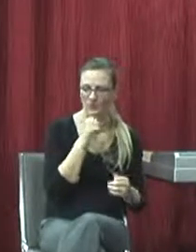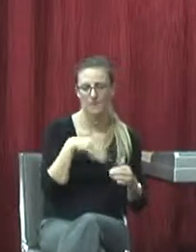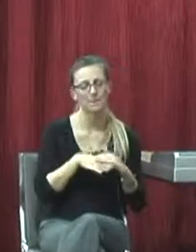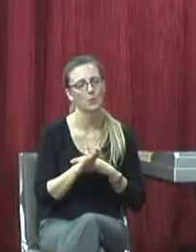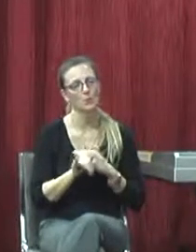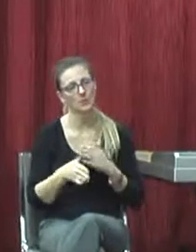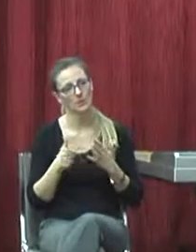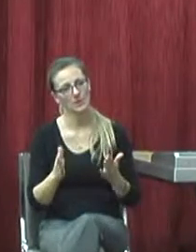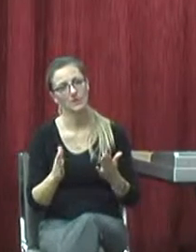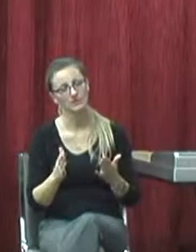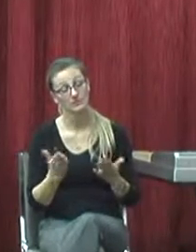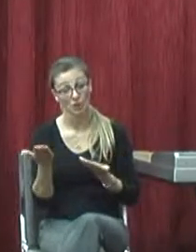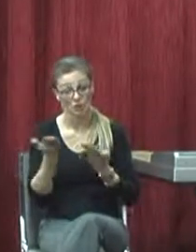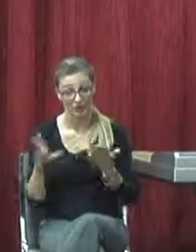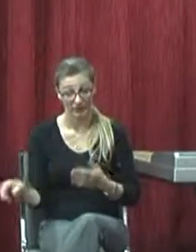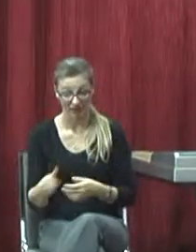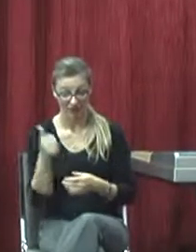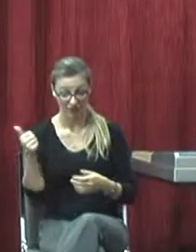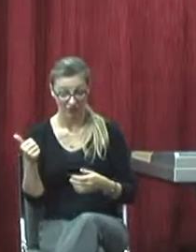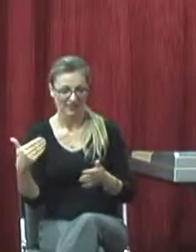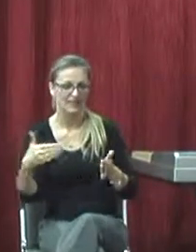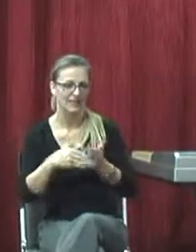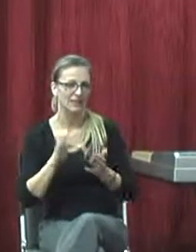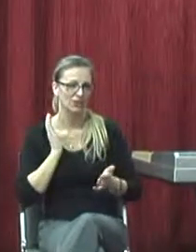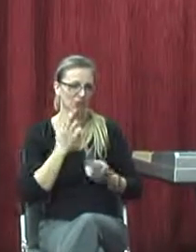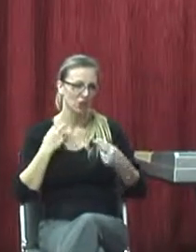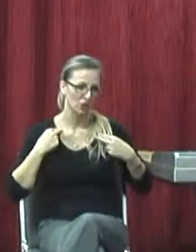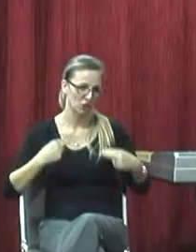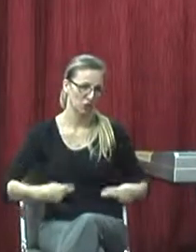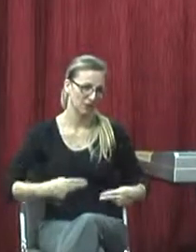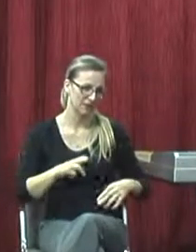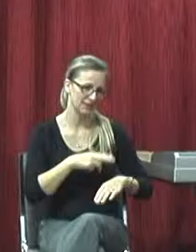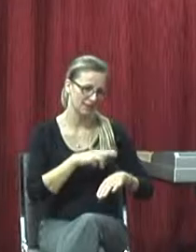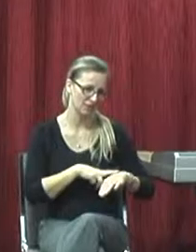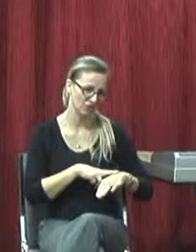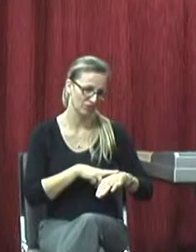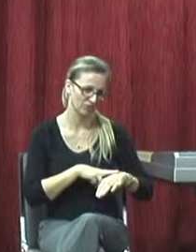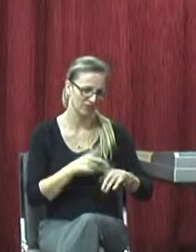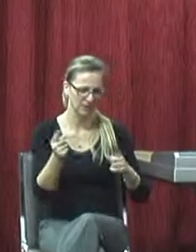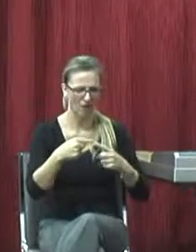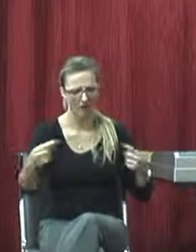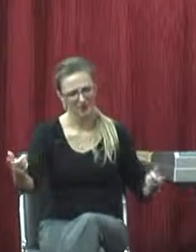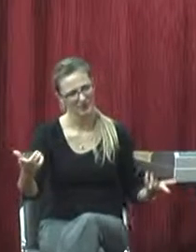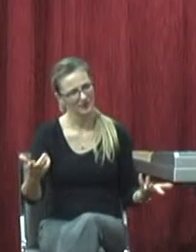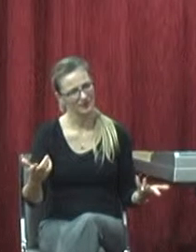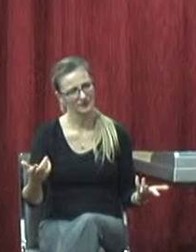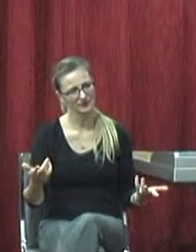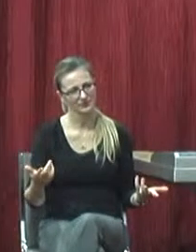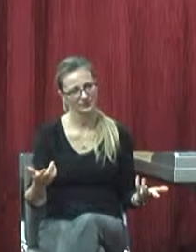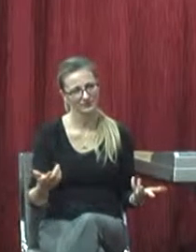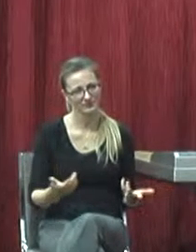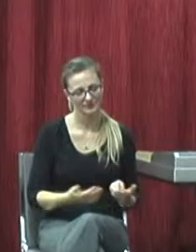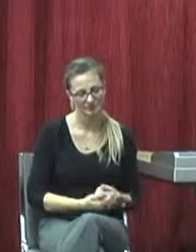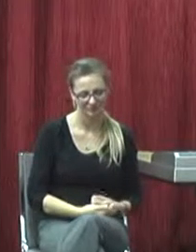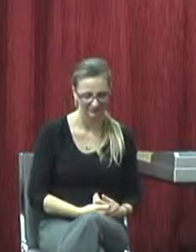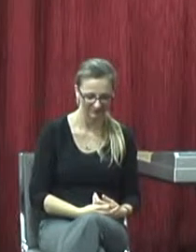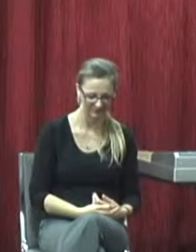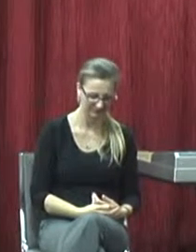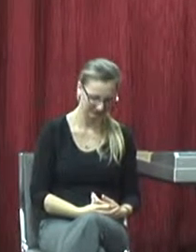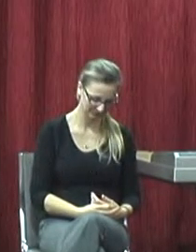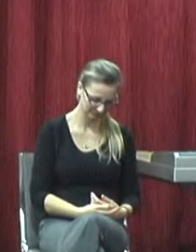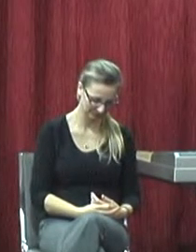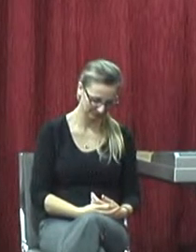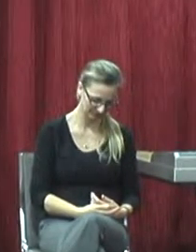serving others goes against our human nature, absolutely the opposite direction, because we